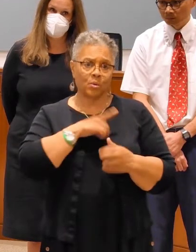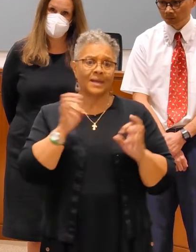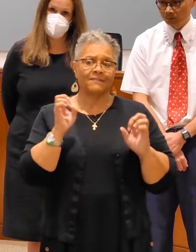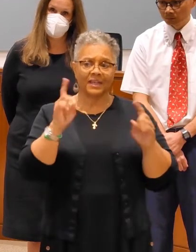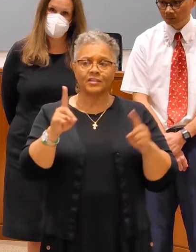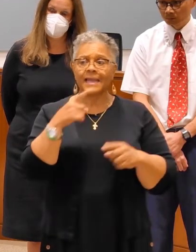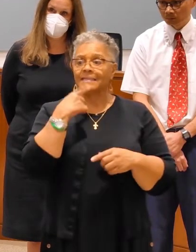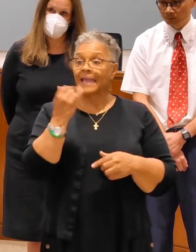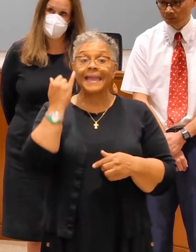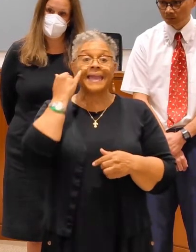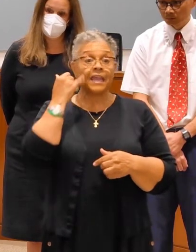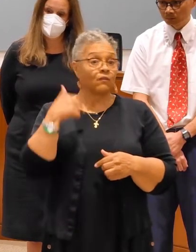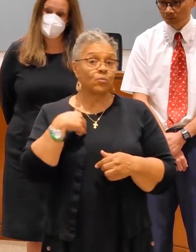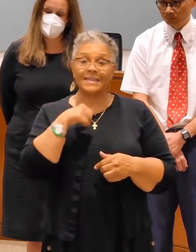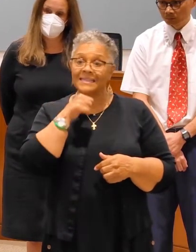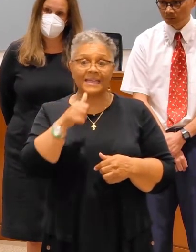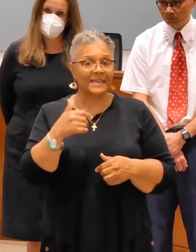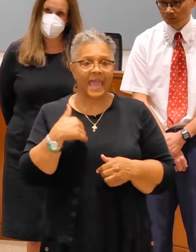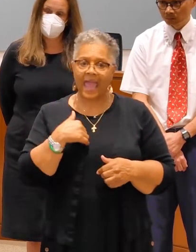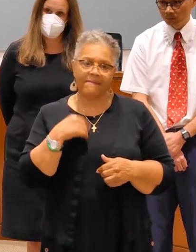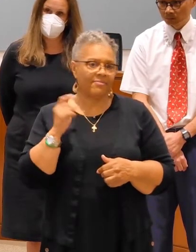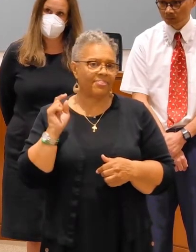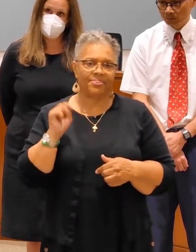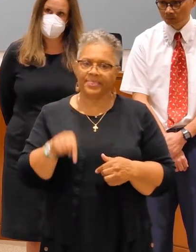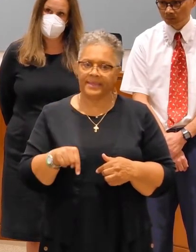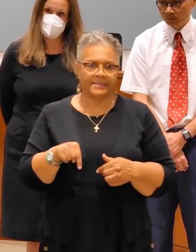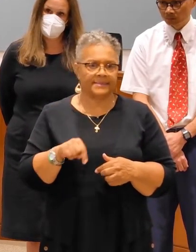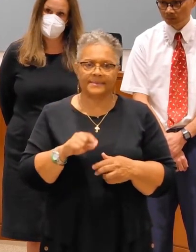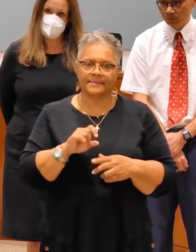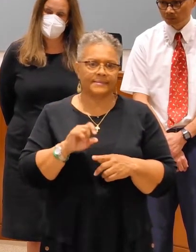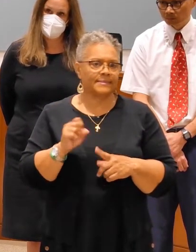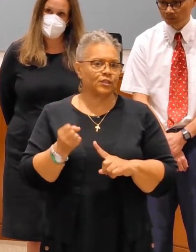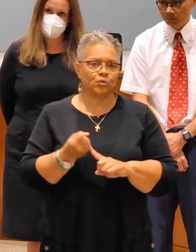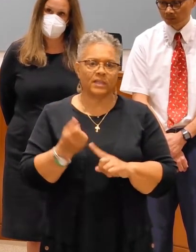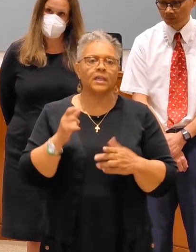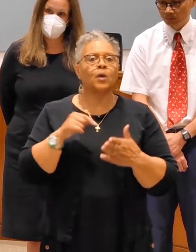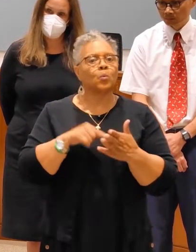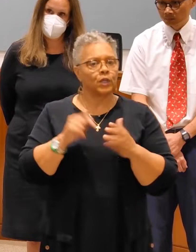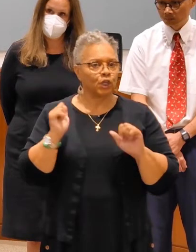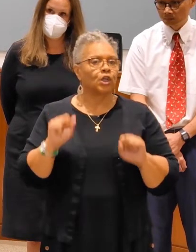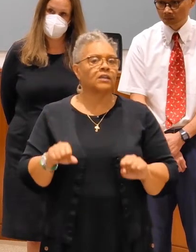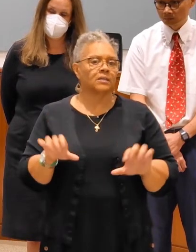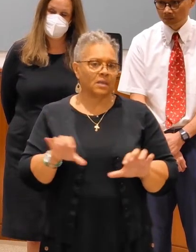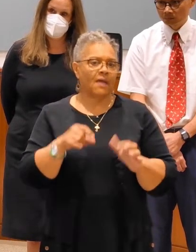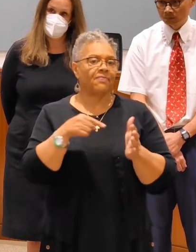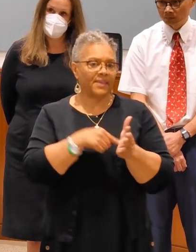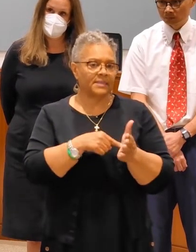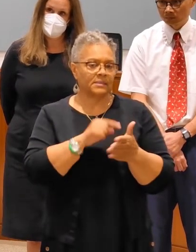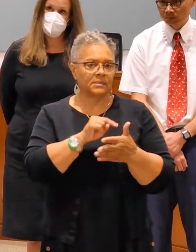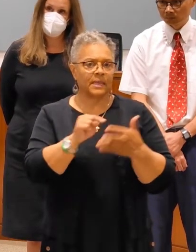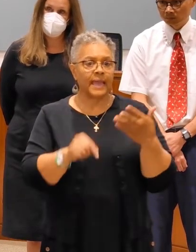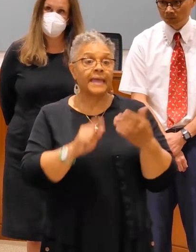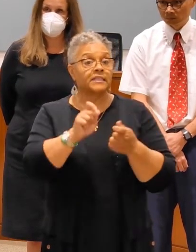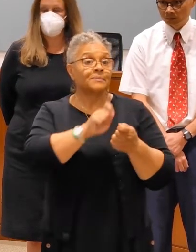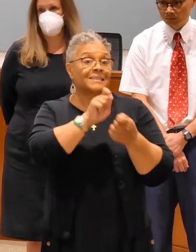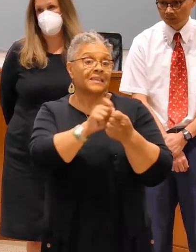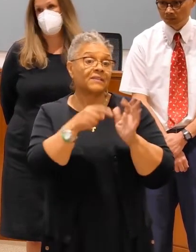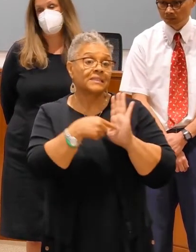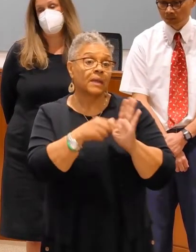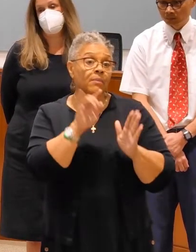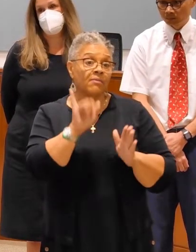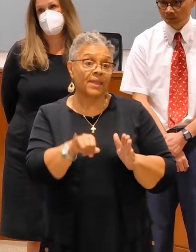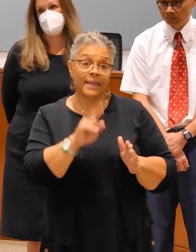say, if we didn't have this, this is what we could have done. And a specific example of that